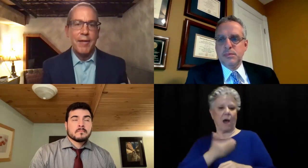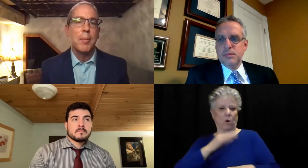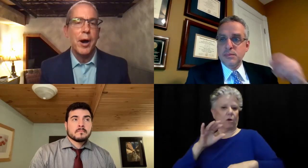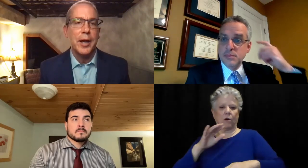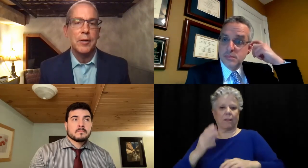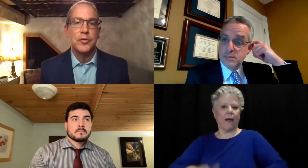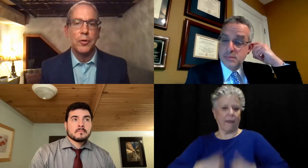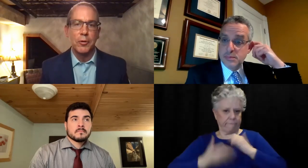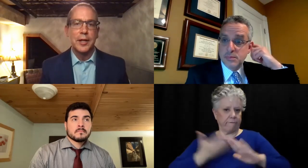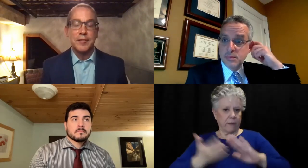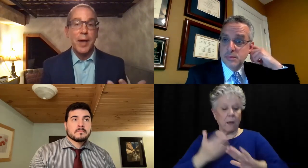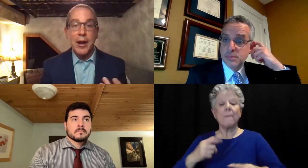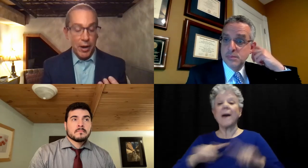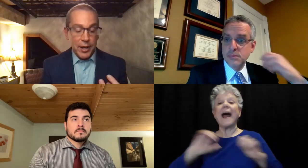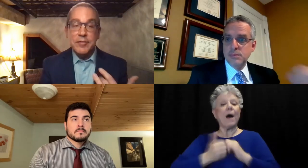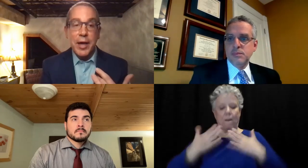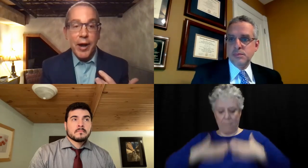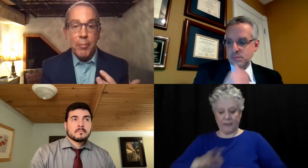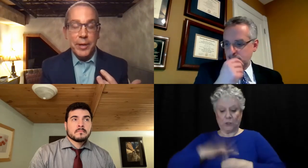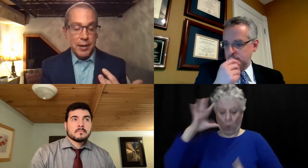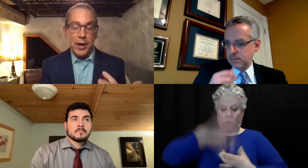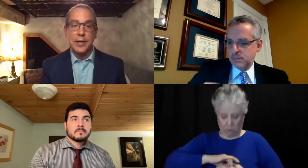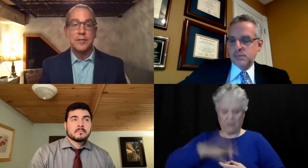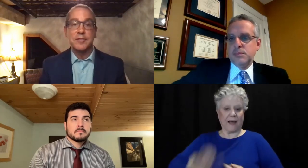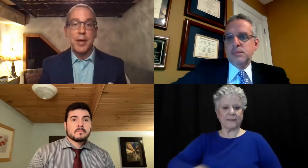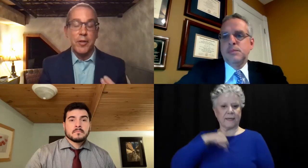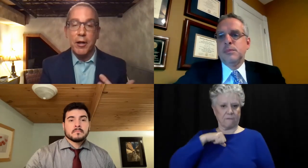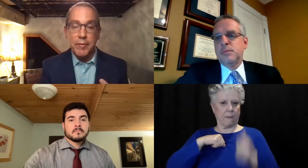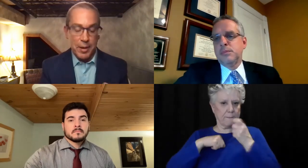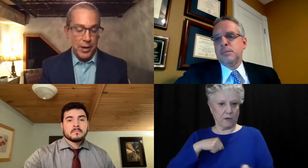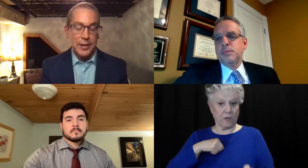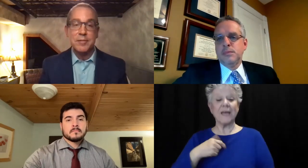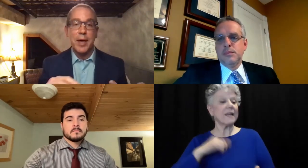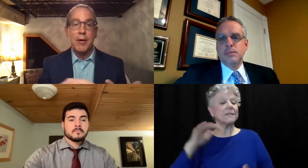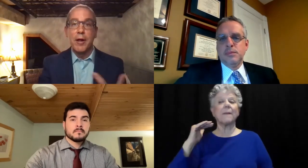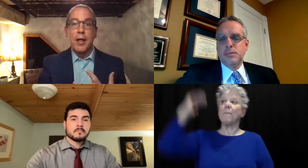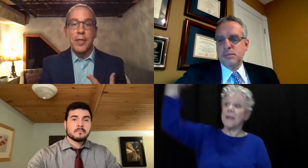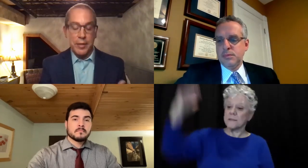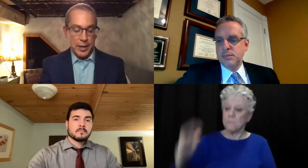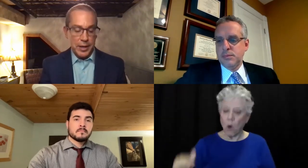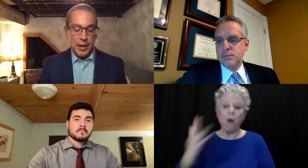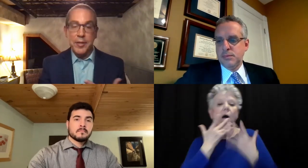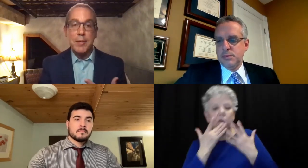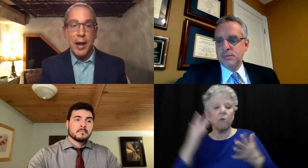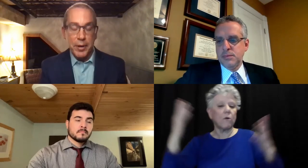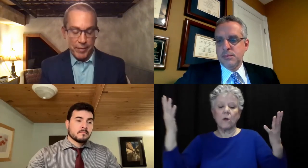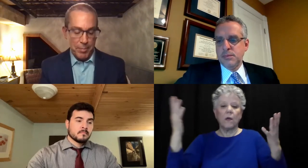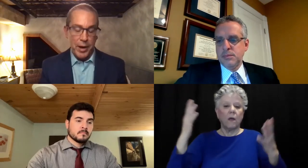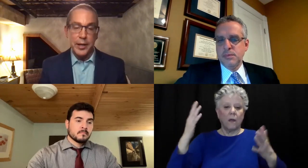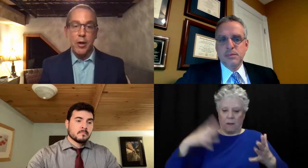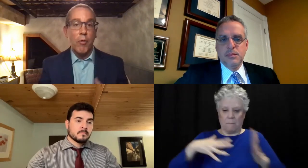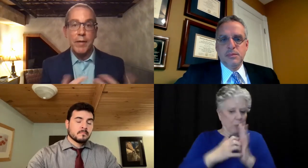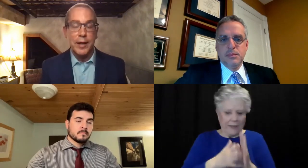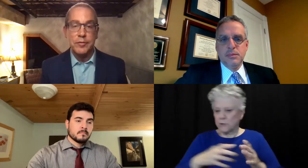by having a body and a soul. Doesn't matter how big that body is, doesn't matter the color of that body, doesn't matter the impairment of